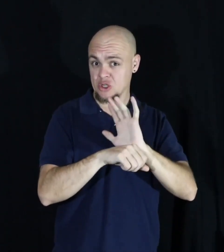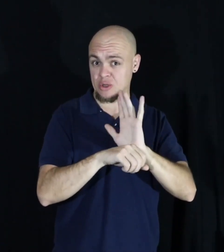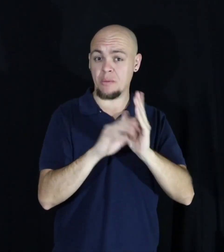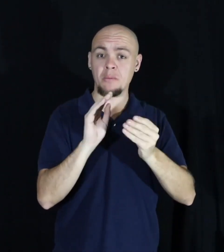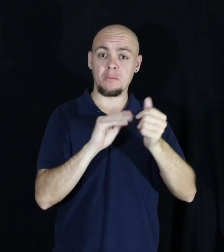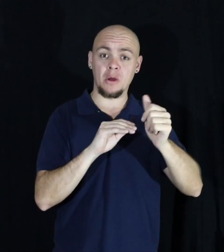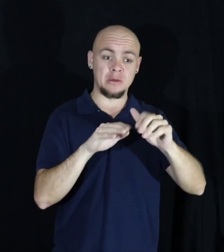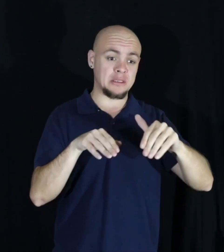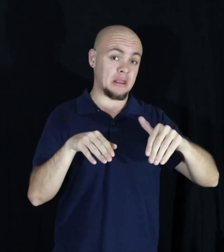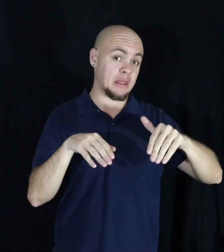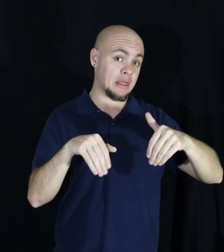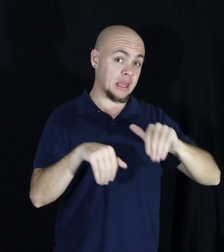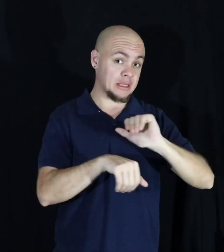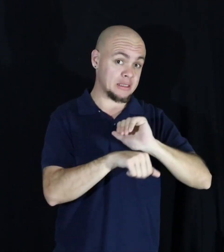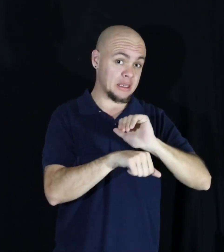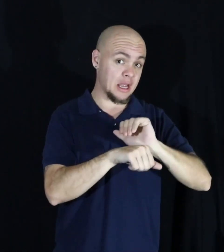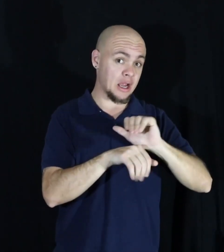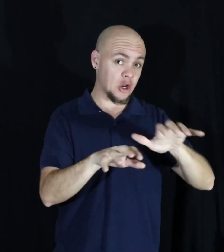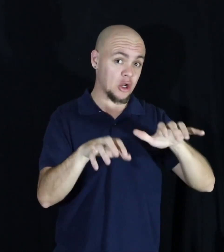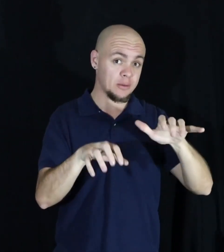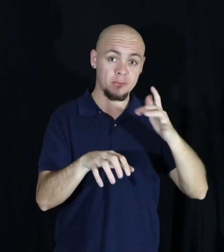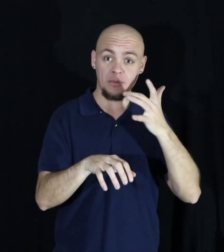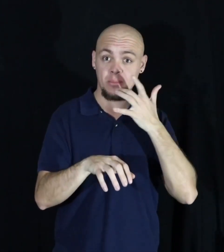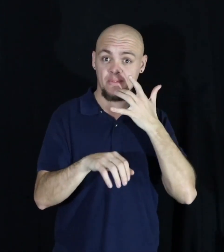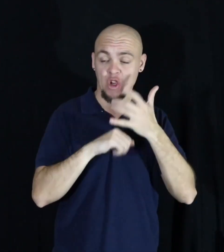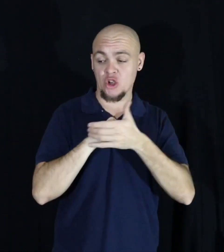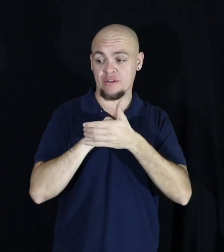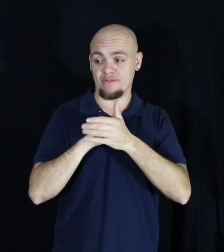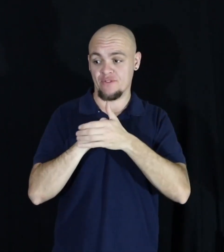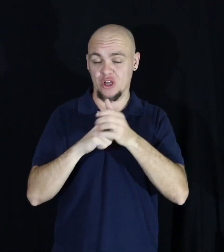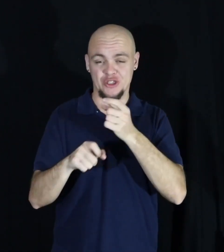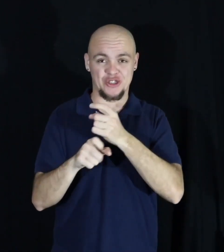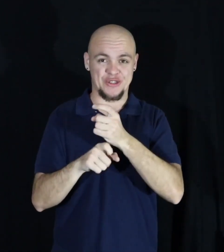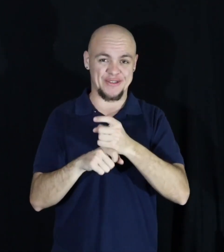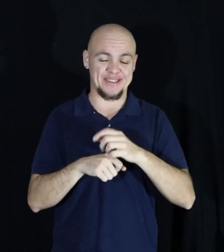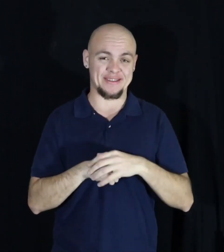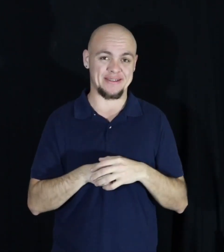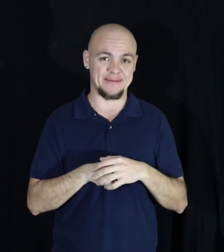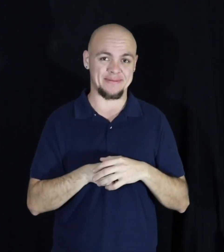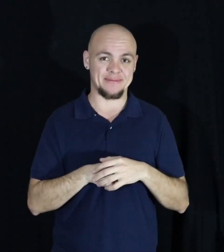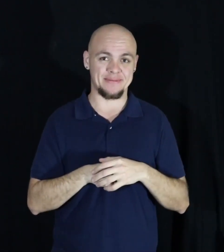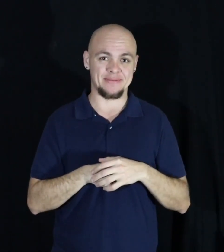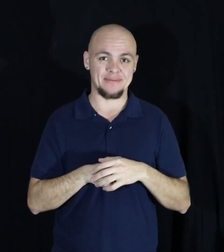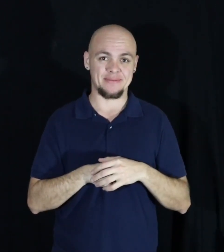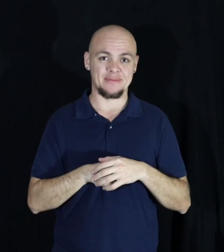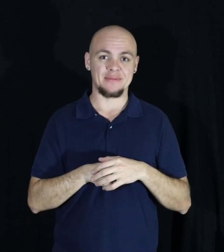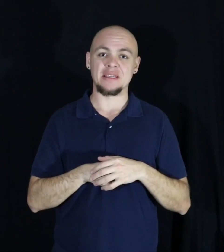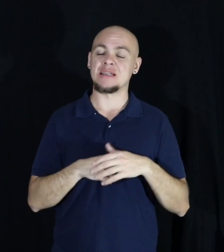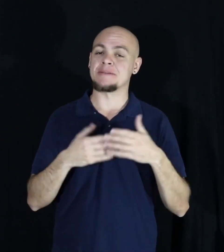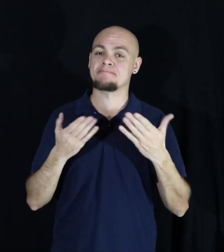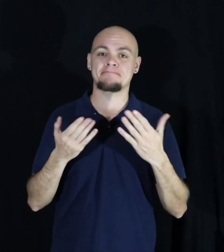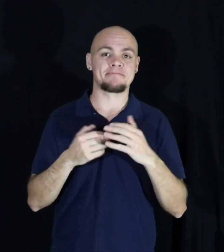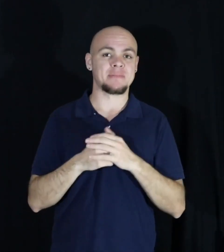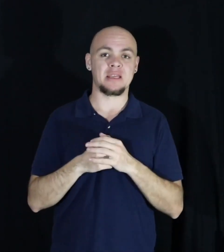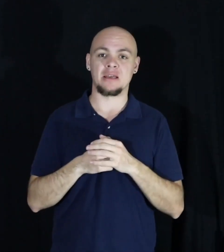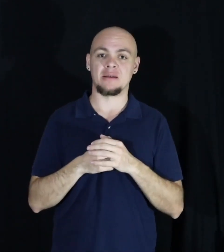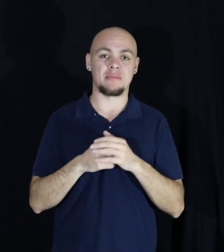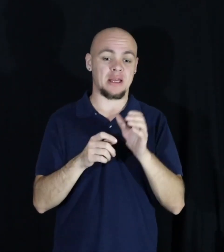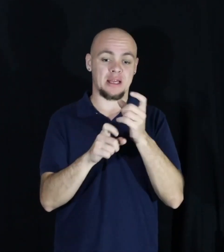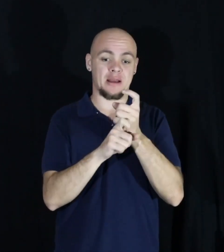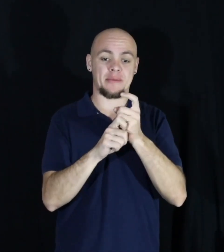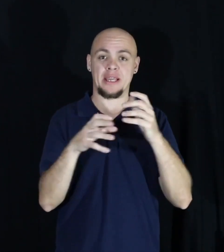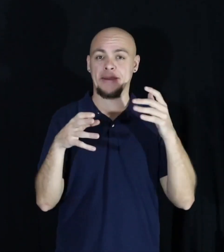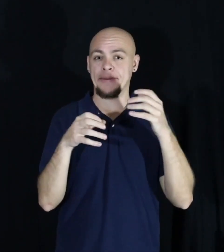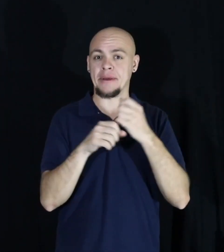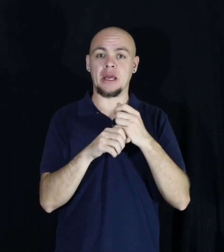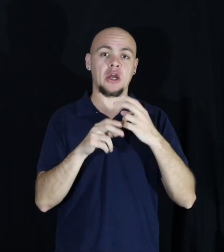late-night audiences prefer fart jokes. Yeah. Distilled down, comedy is nothing more than making